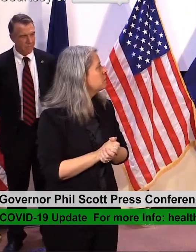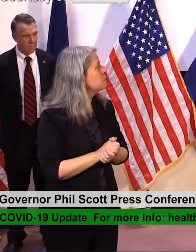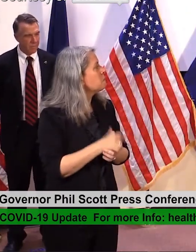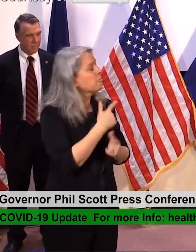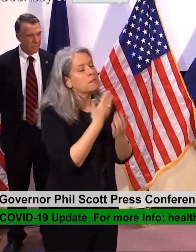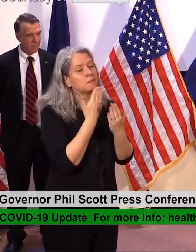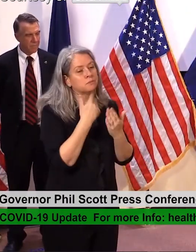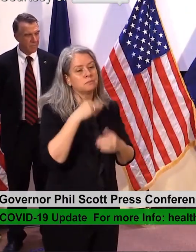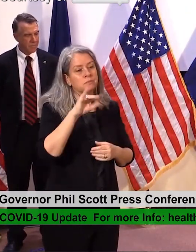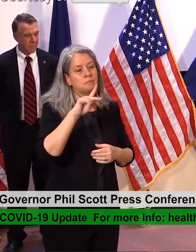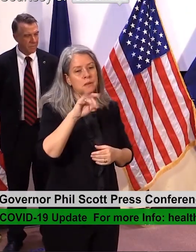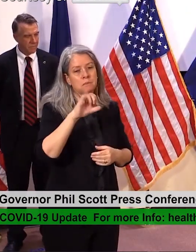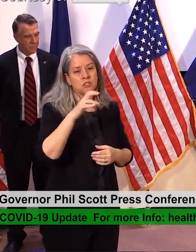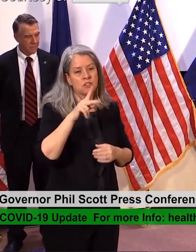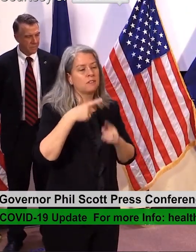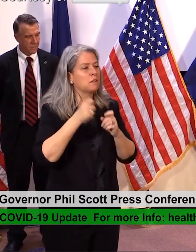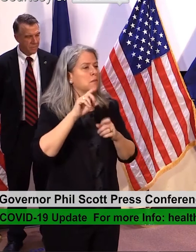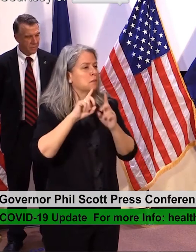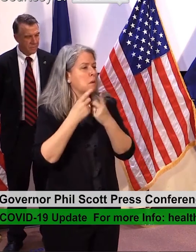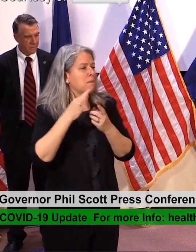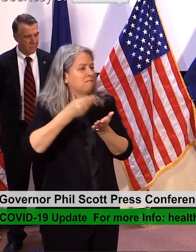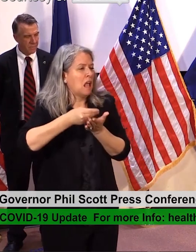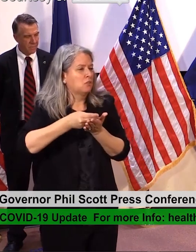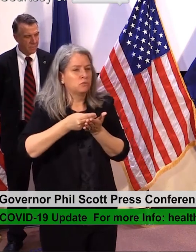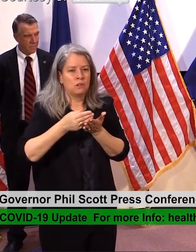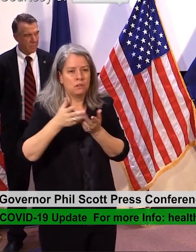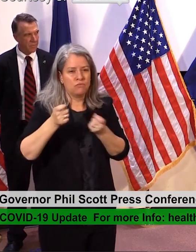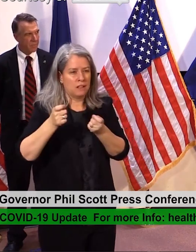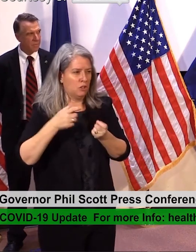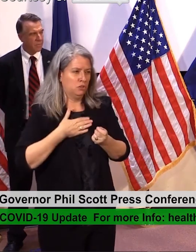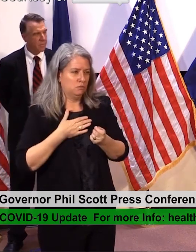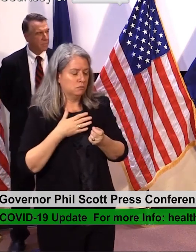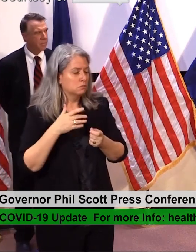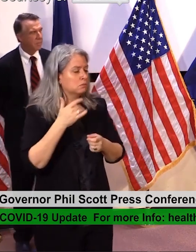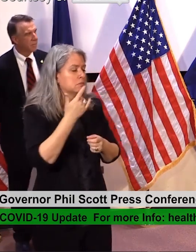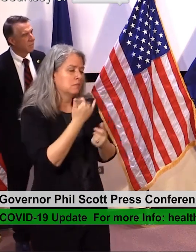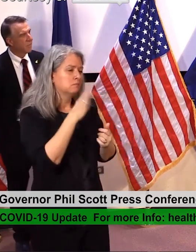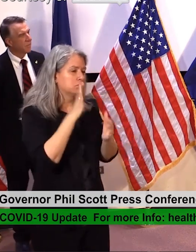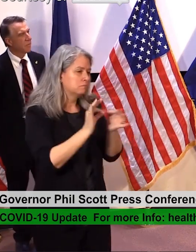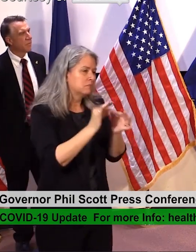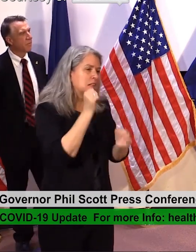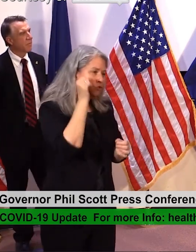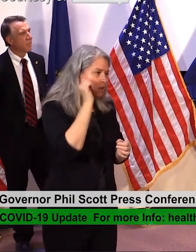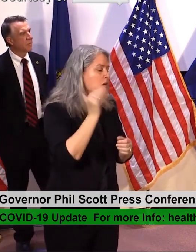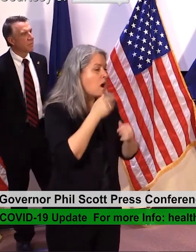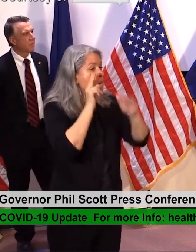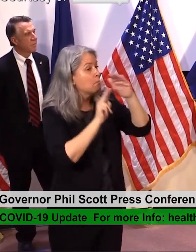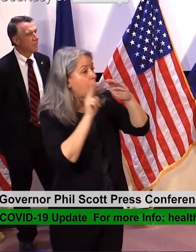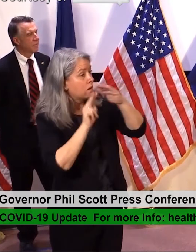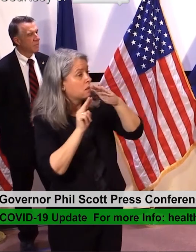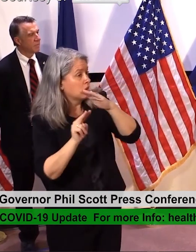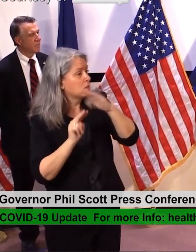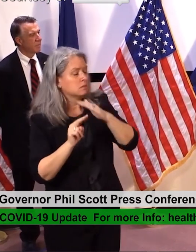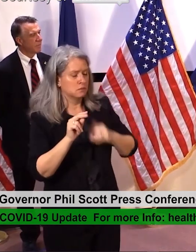Thank you, Governor. Mike Pichek from the Department of Financial Regulation. So, Brittany, as we talked about yesterday, our modeling indicates that